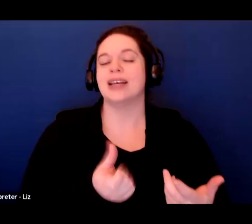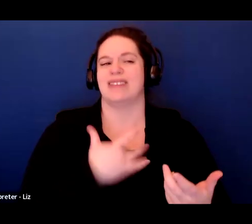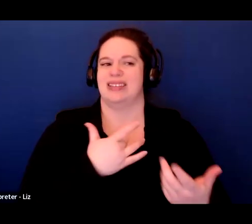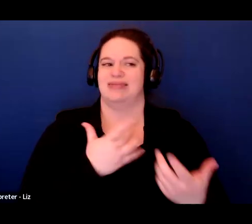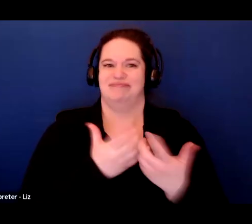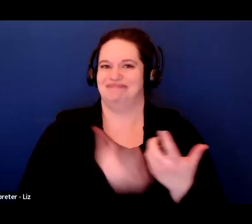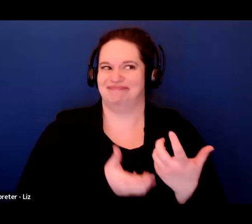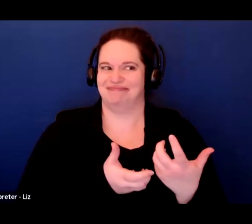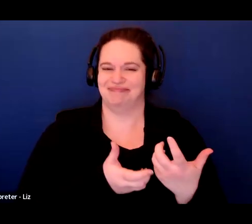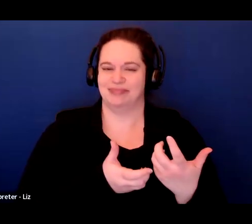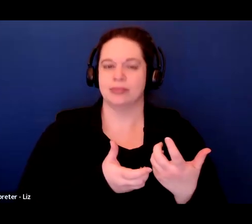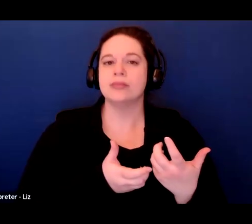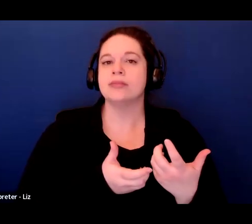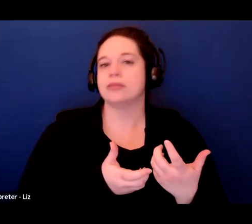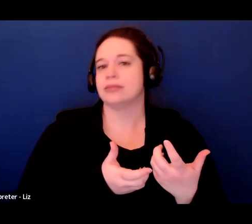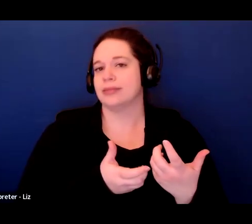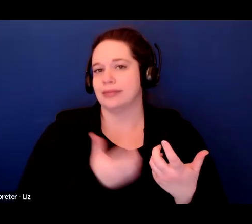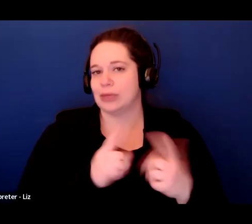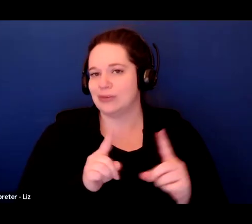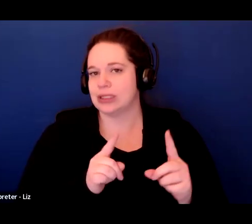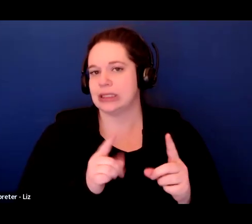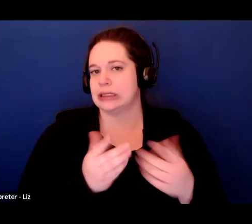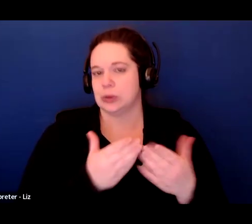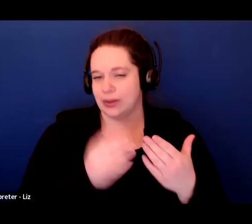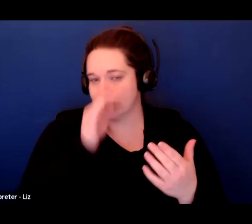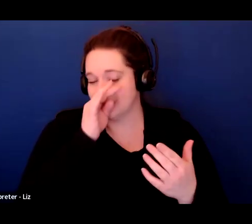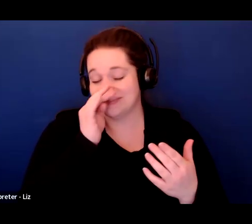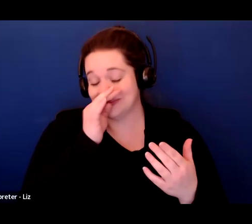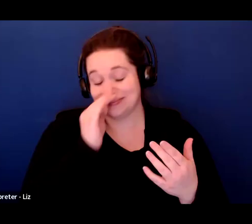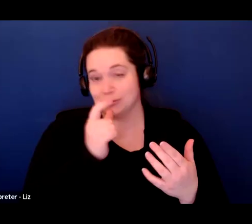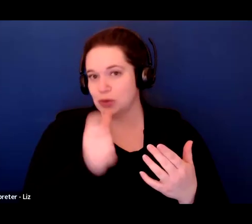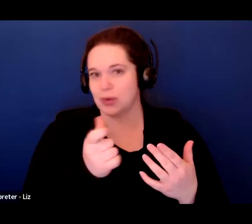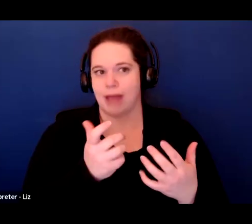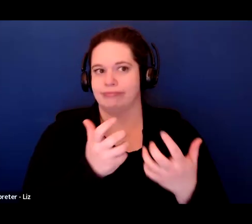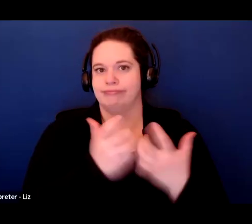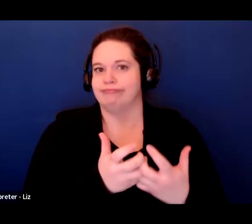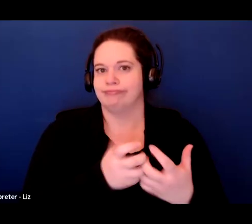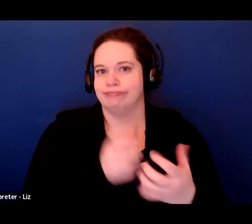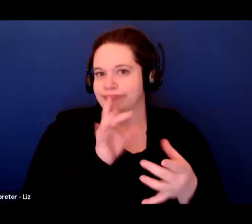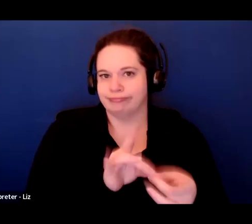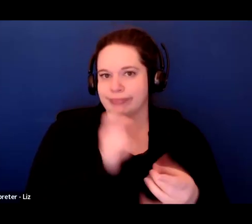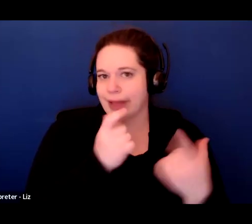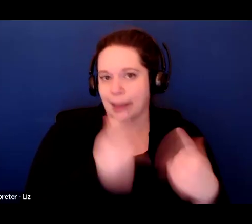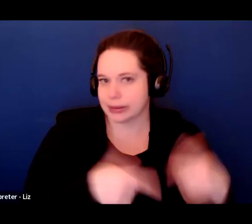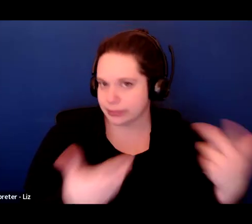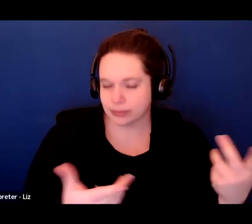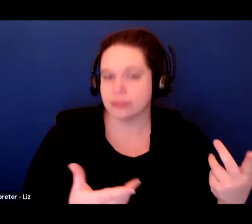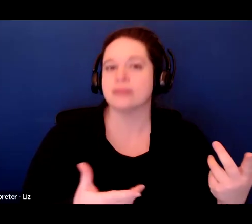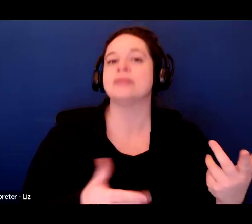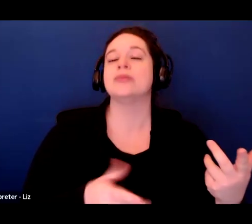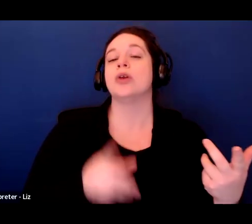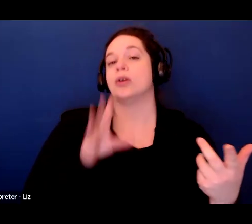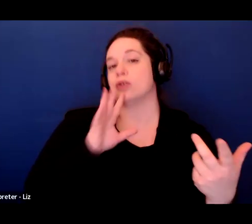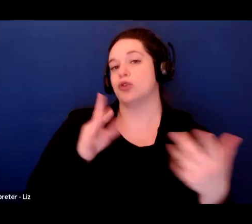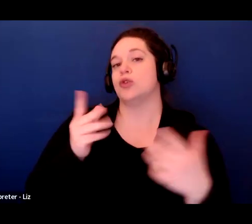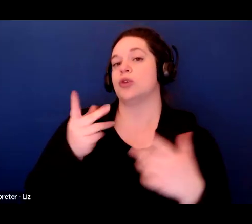have differences, or whatever. Sometimes we just don't gel together. You can talk to the peer mentor